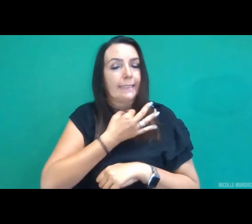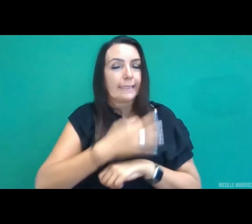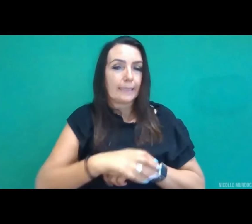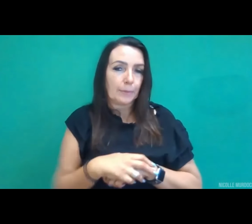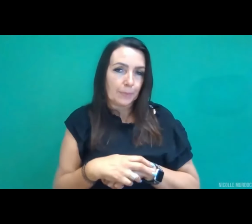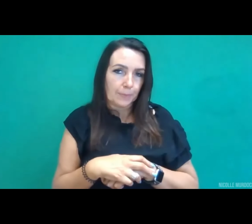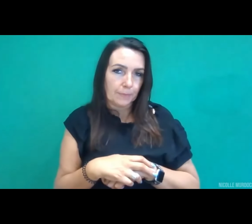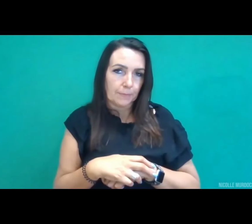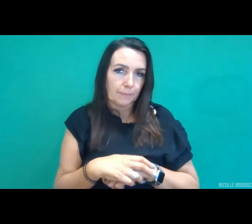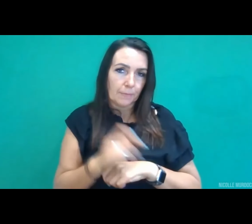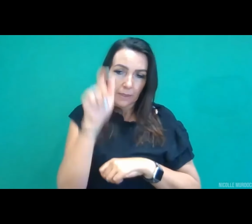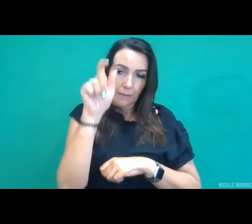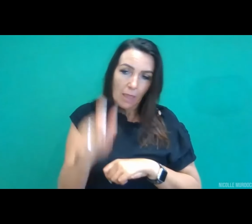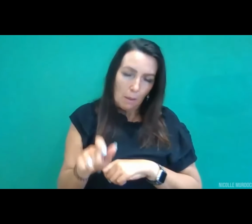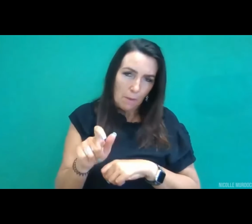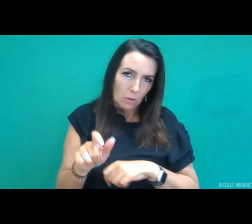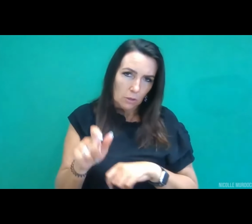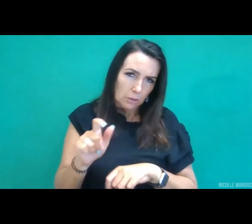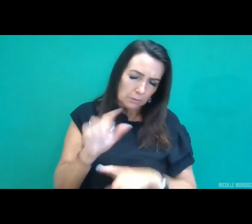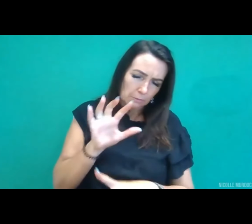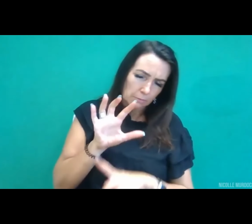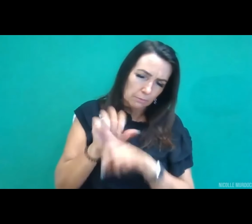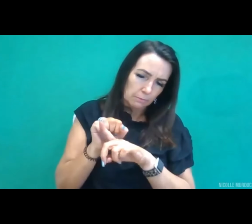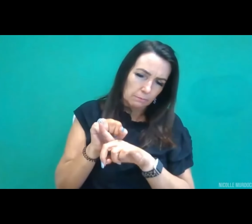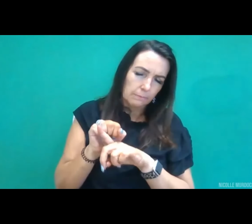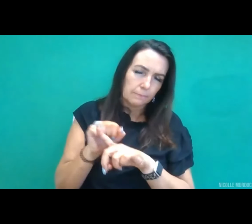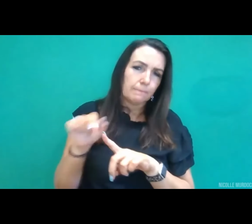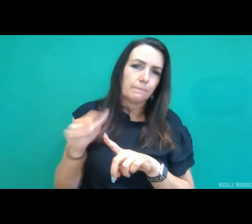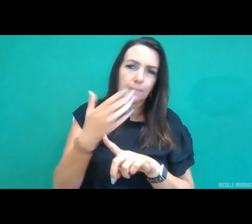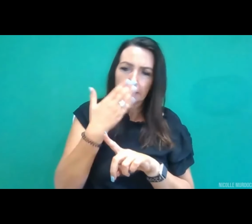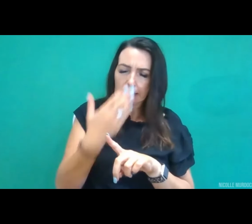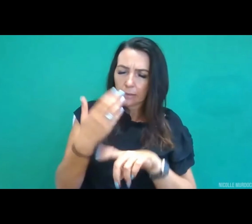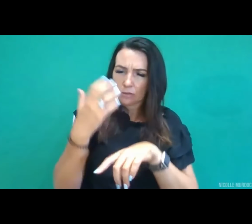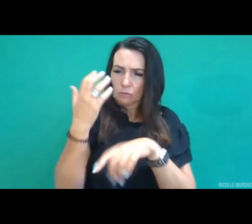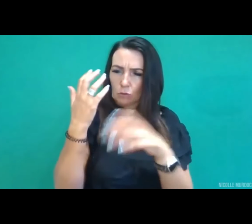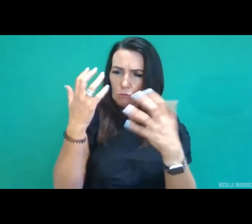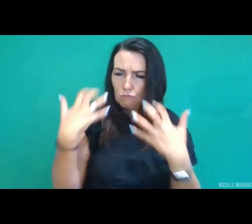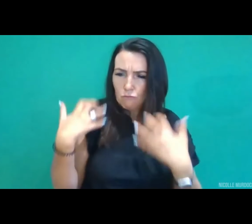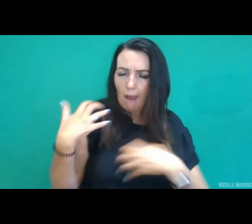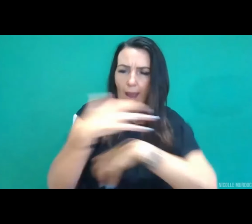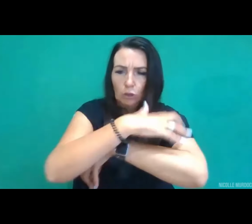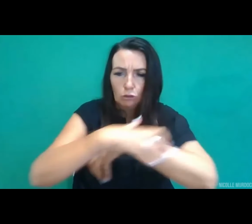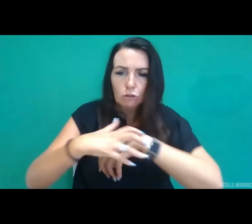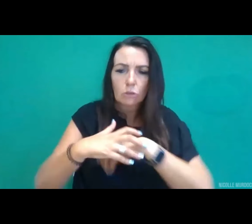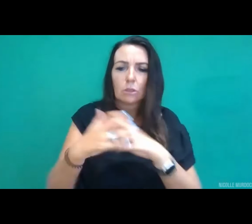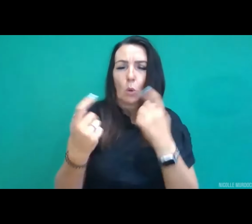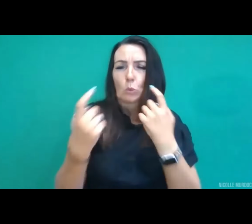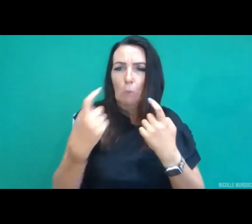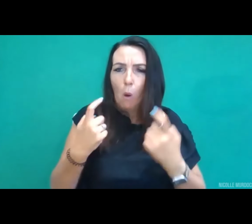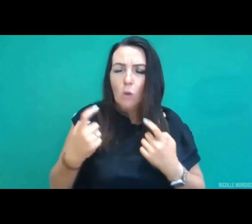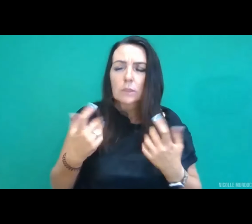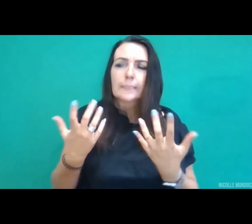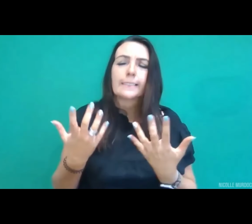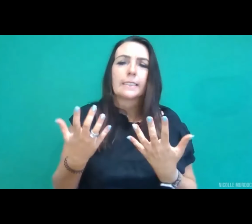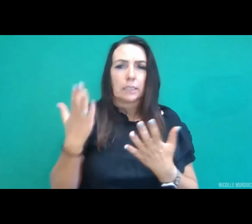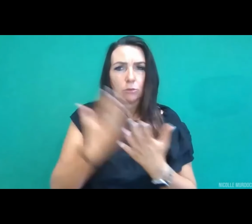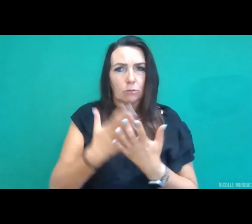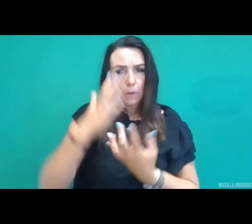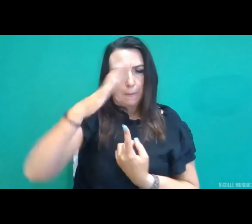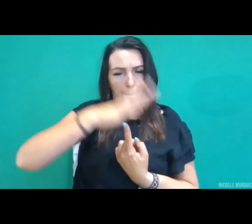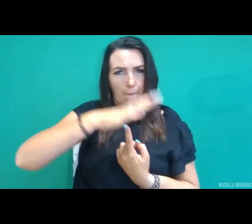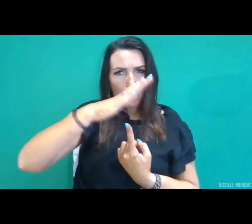is presenting with kind of a rash or spots, then it's really, really important to take